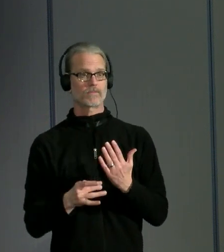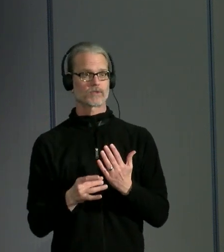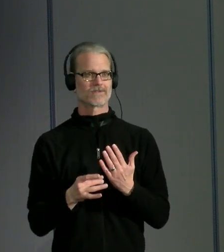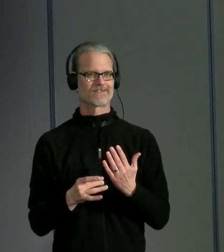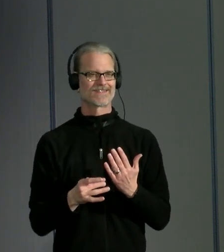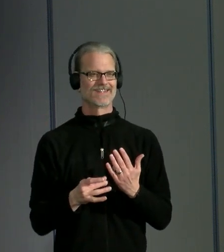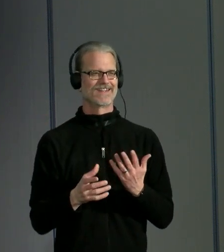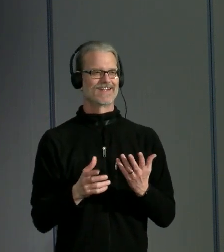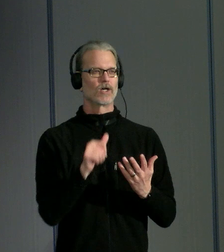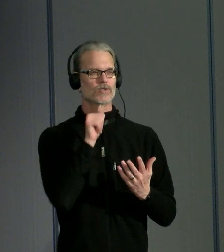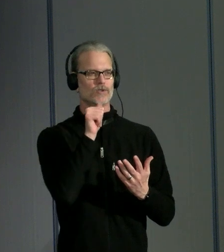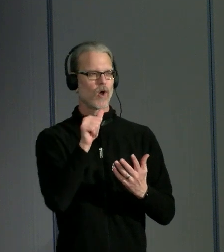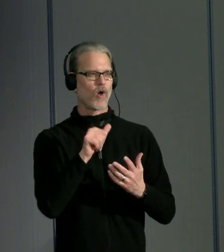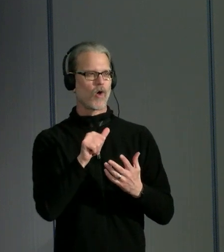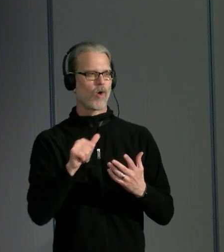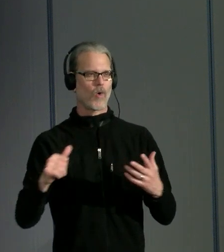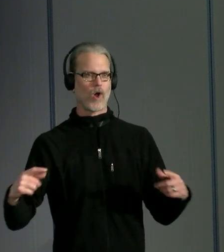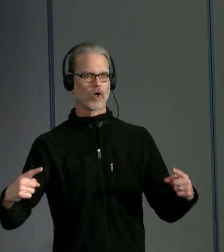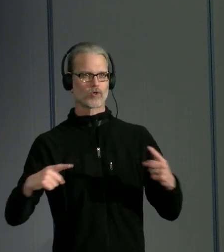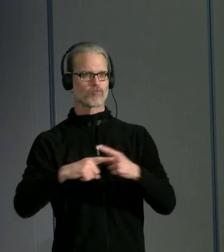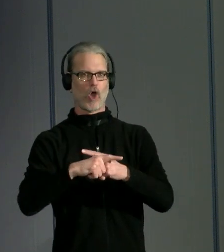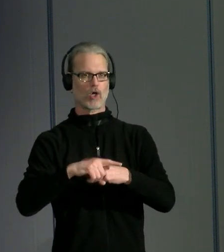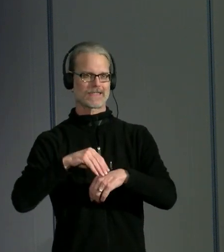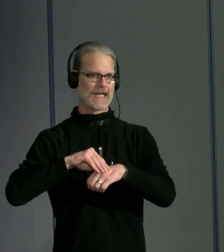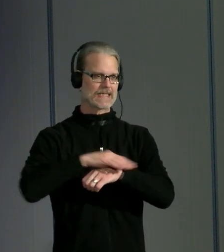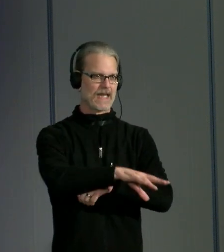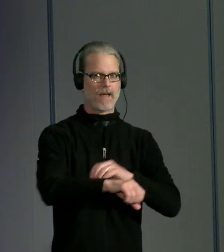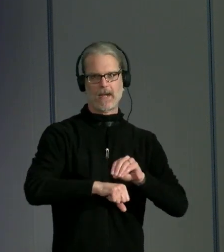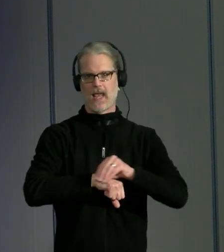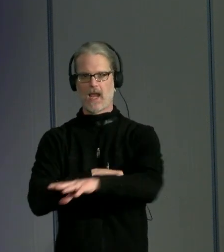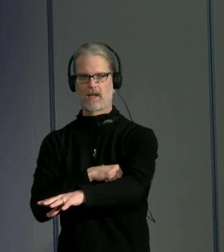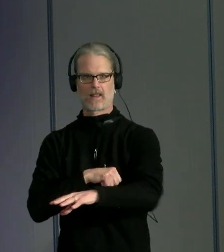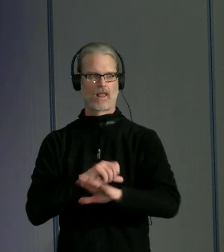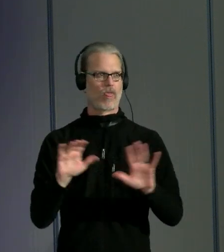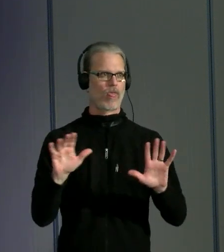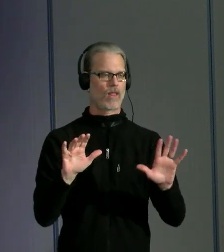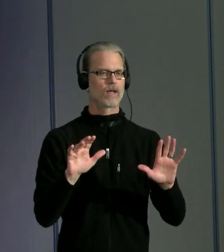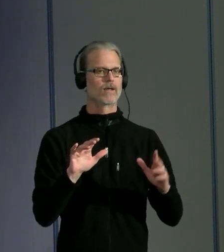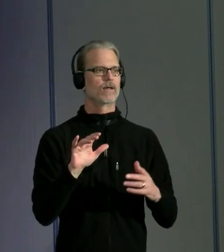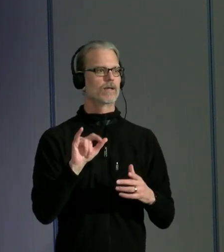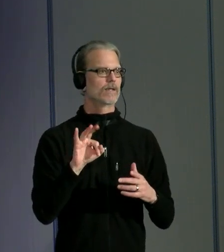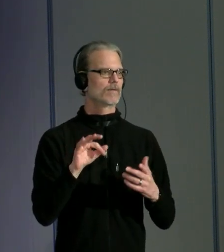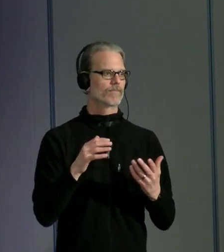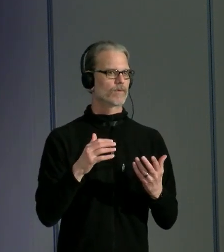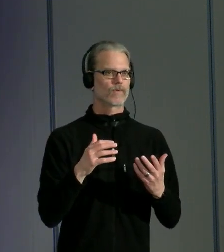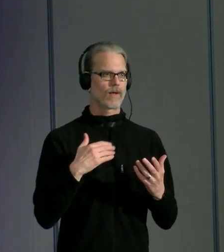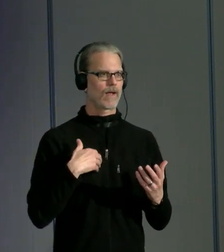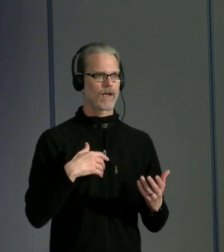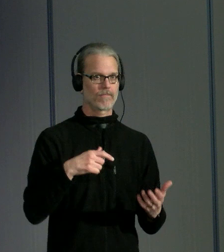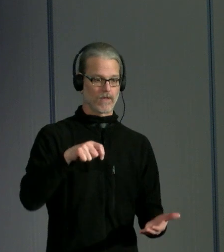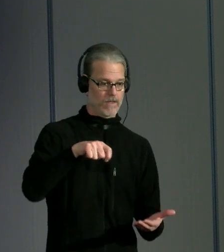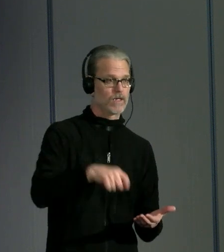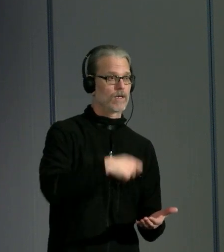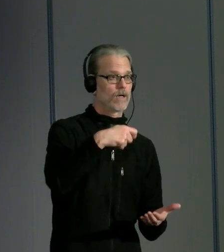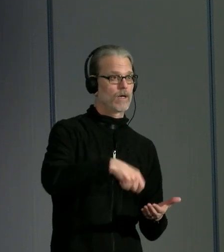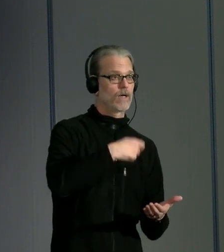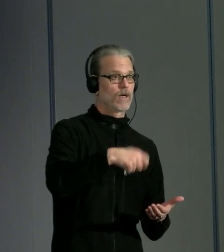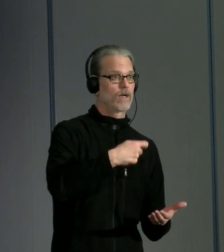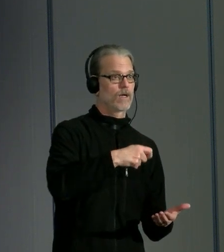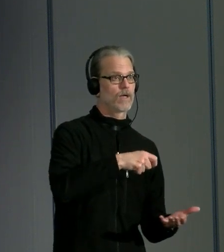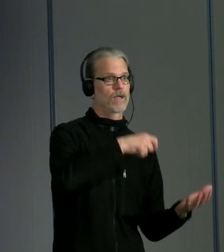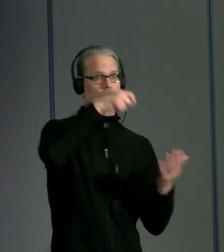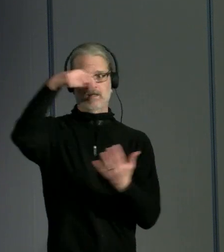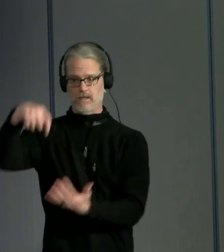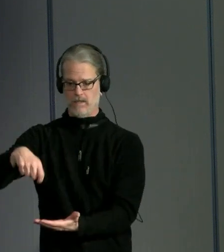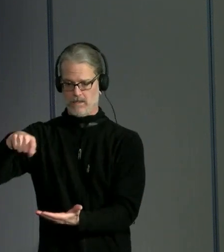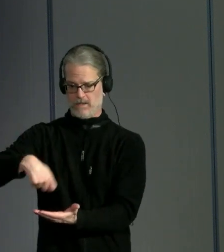do not cross-contaminate. It's going to be pointless to have alternative options if you're mixing serving utensils and